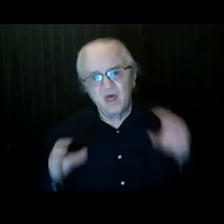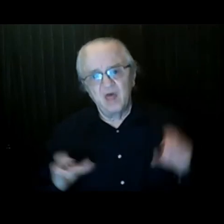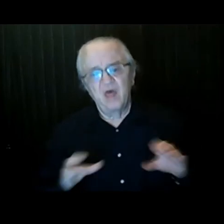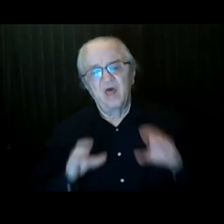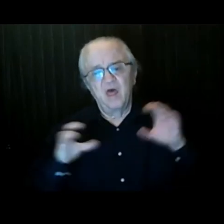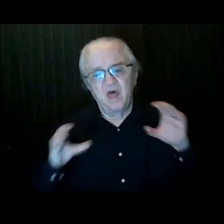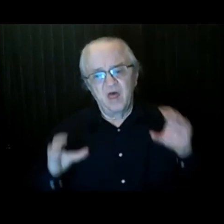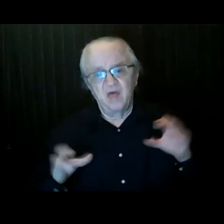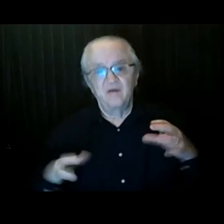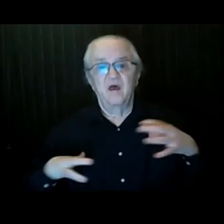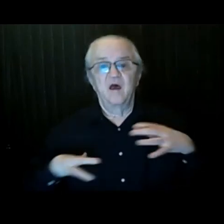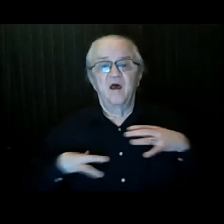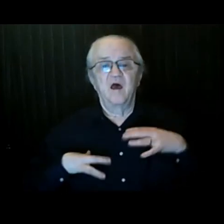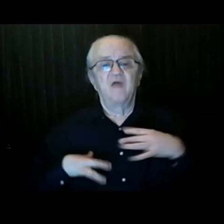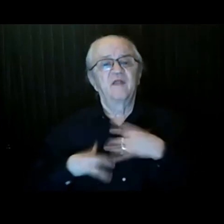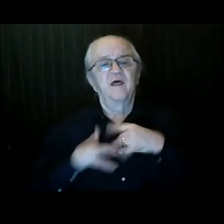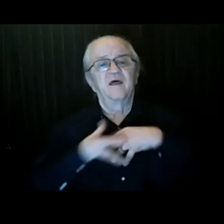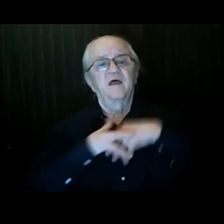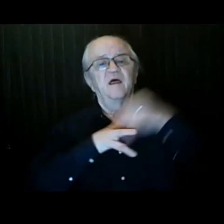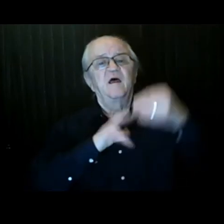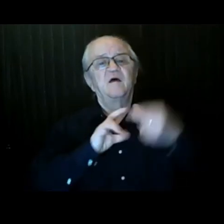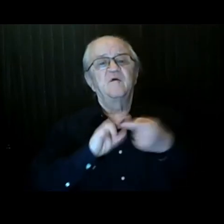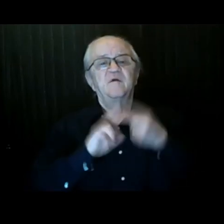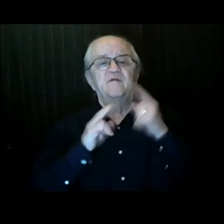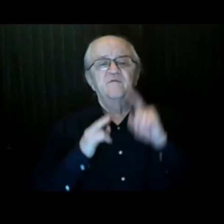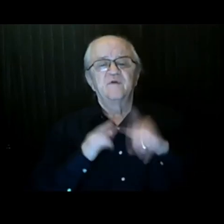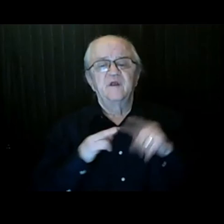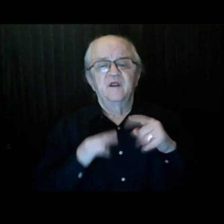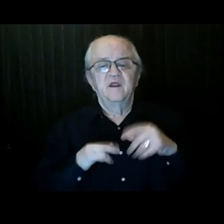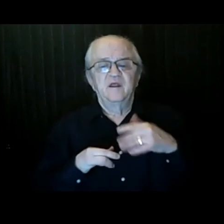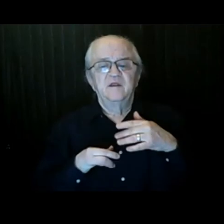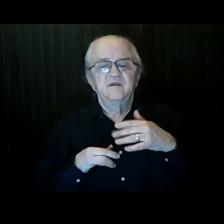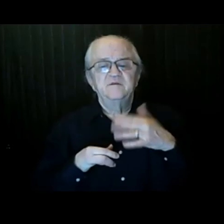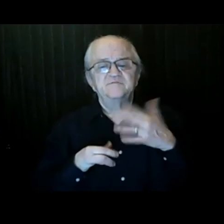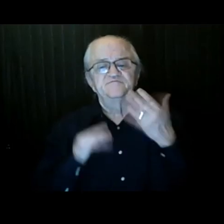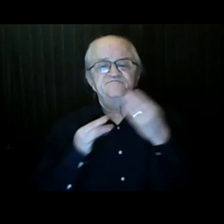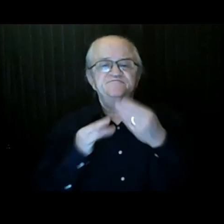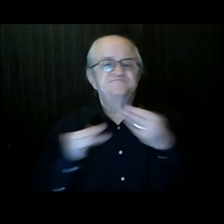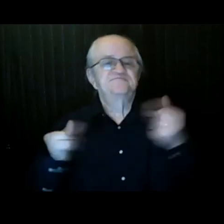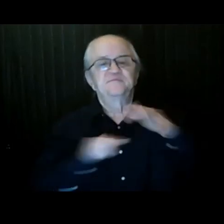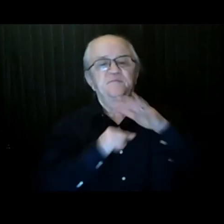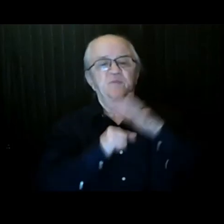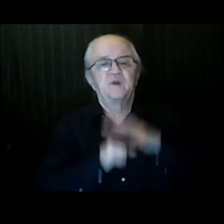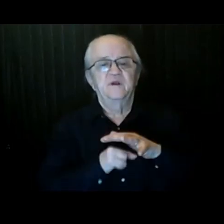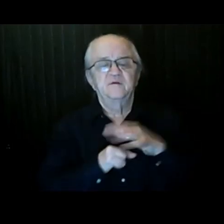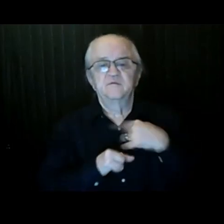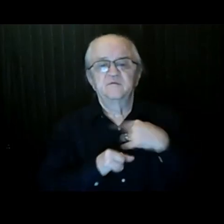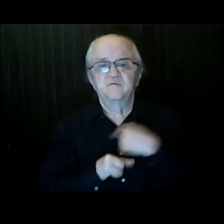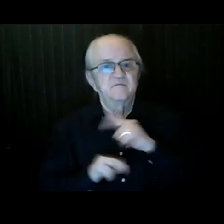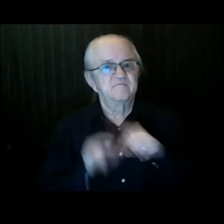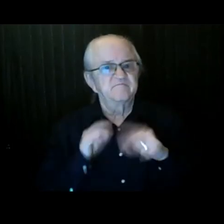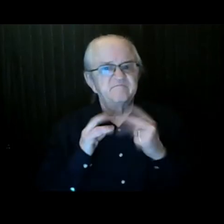liked to go out with his friends and blow off steam. This was a thing that happened that we couldn't go visit with